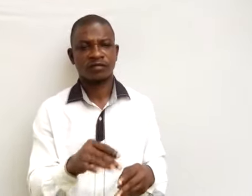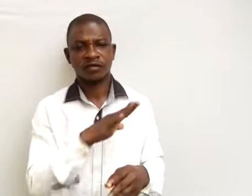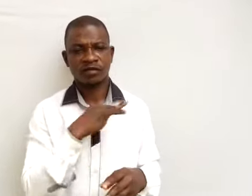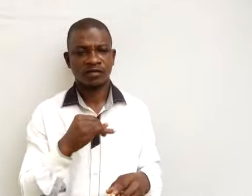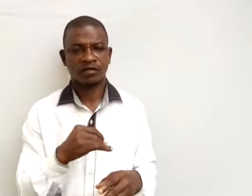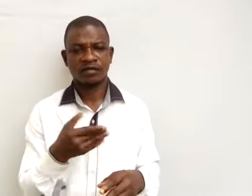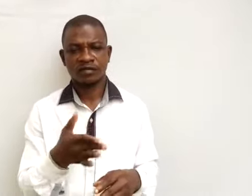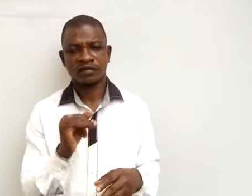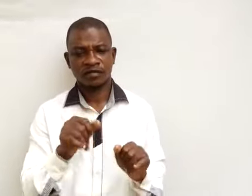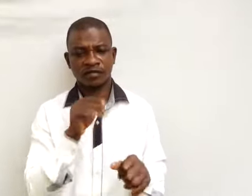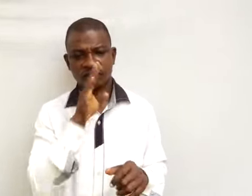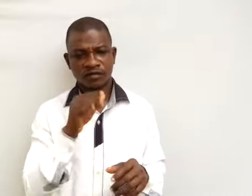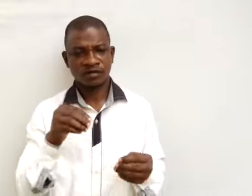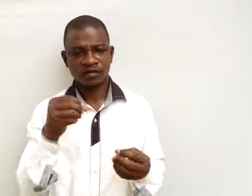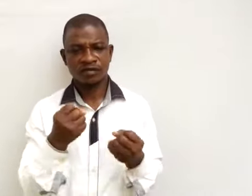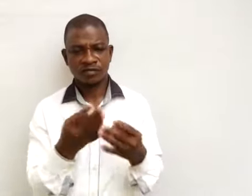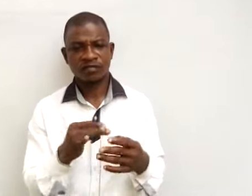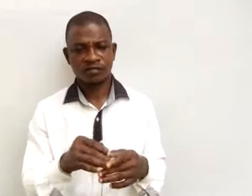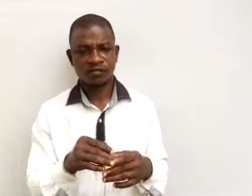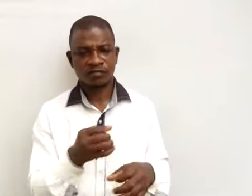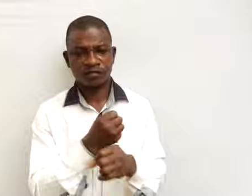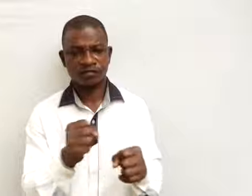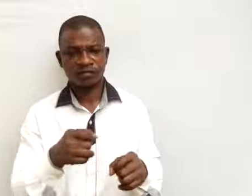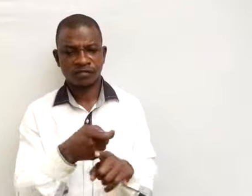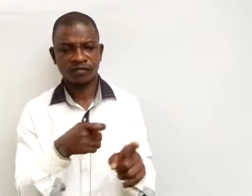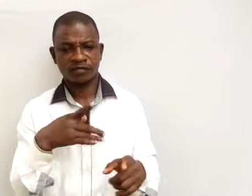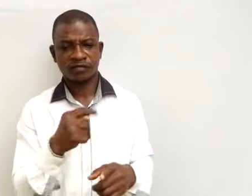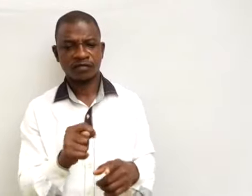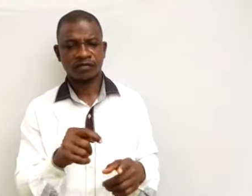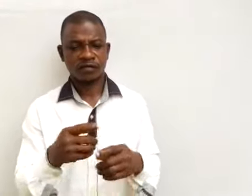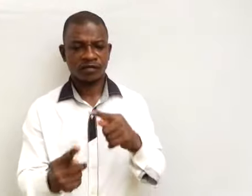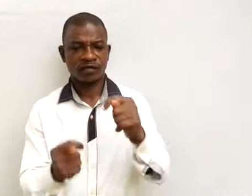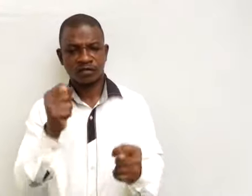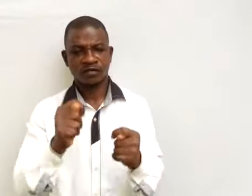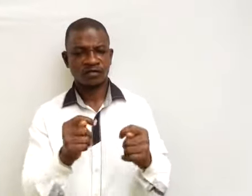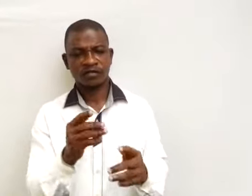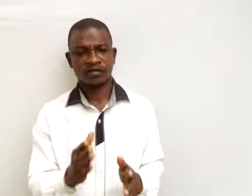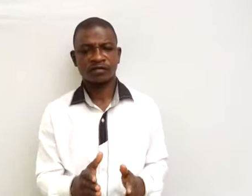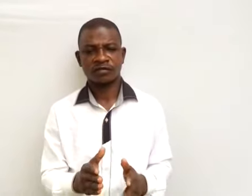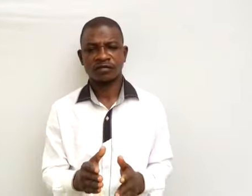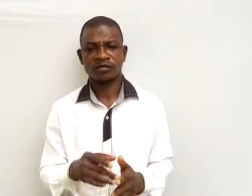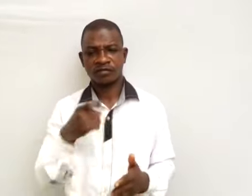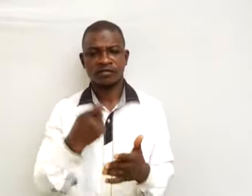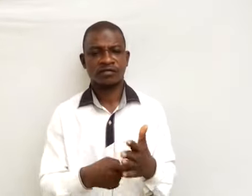there can be much savings from transportation cost.